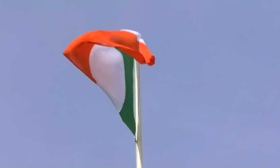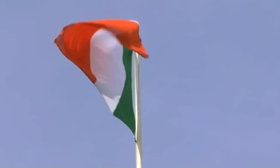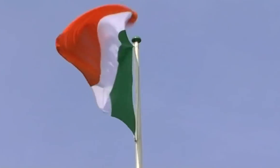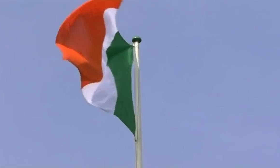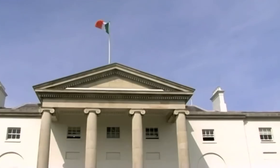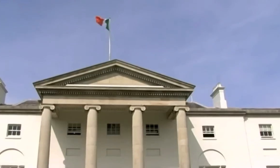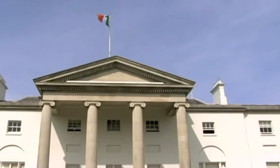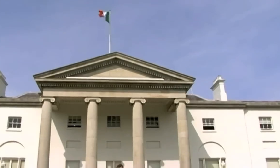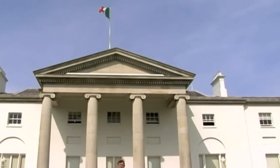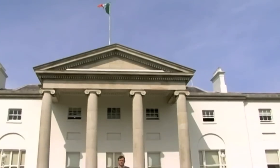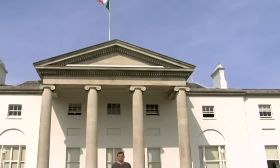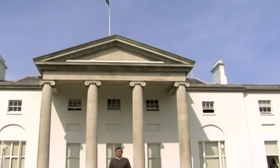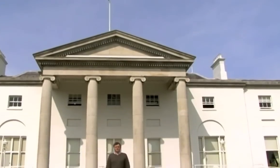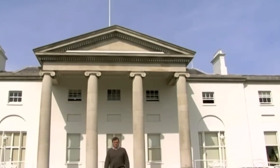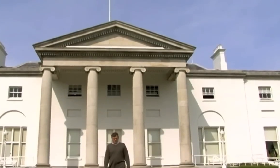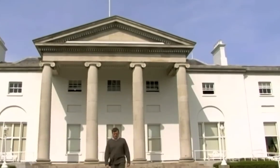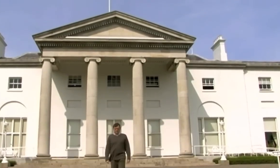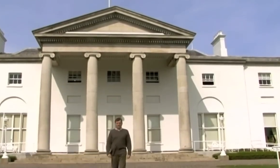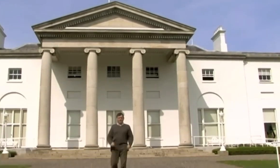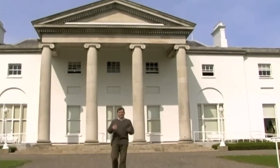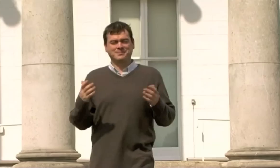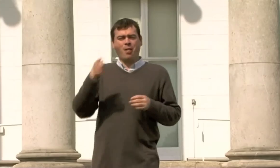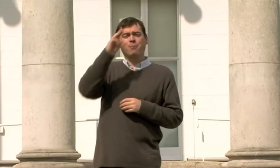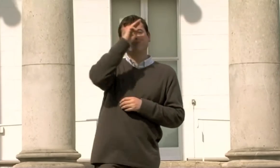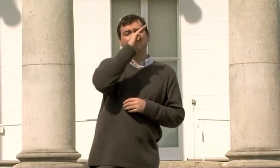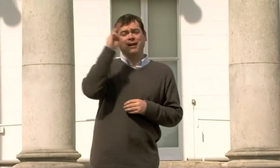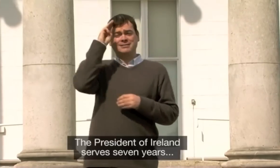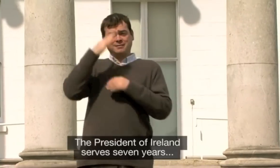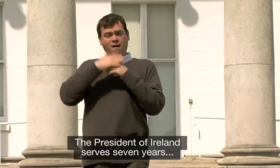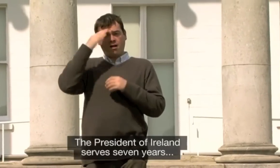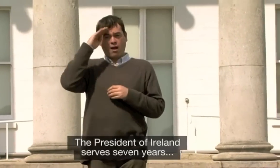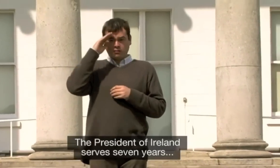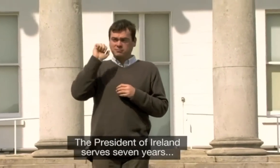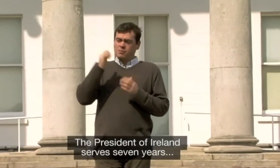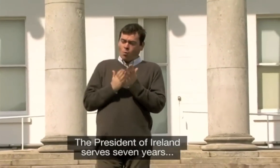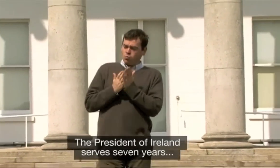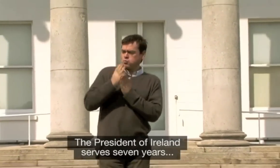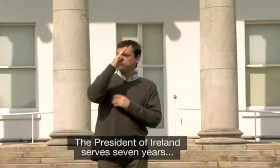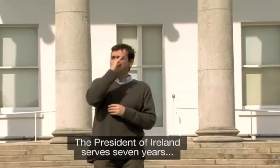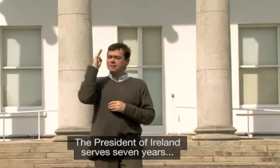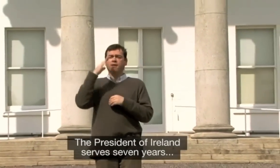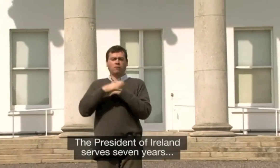The President of Ireland serves